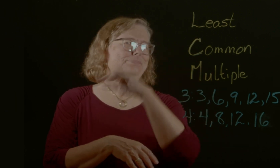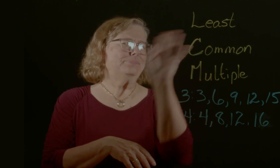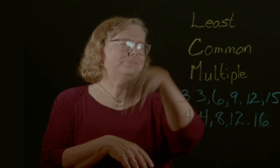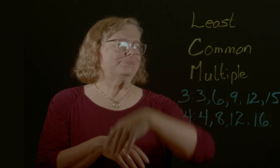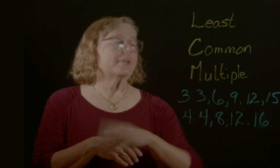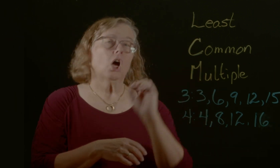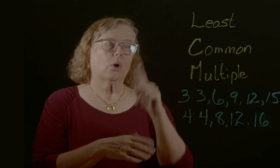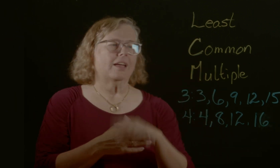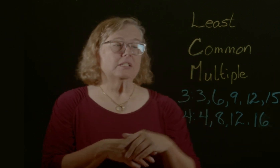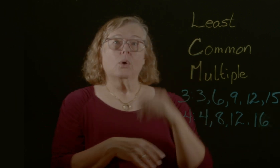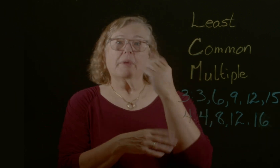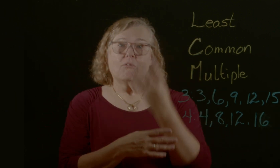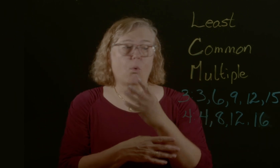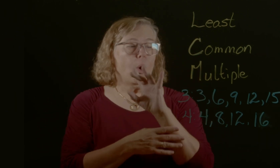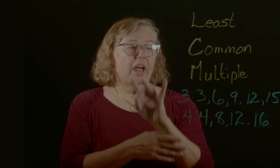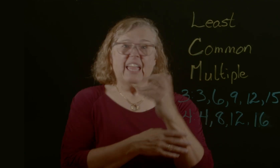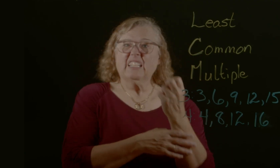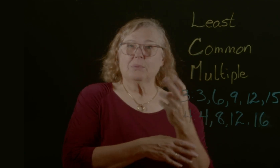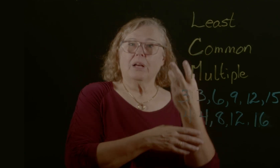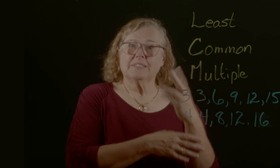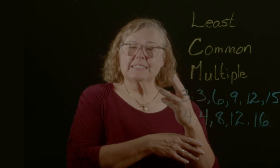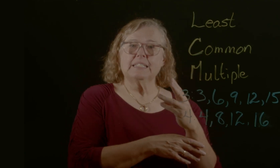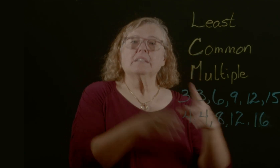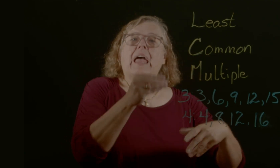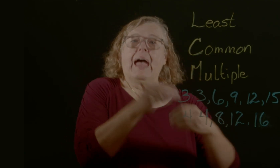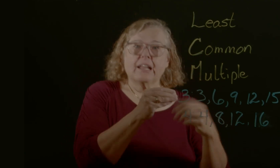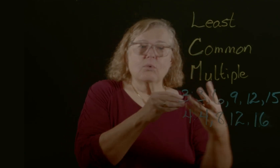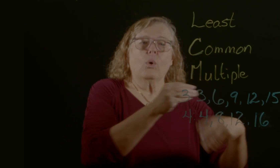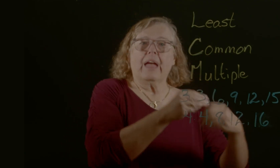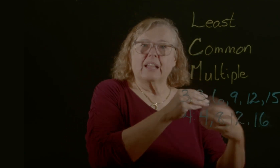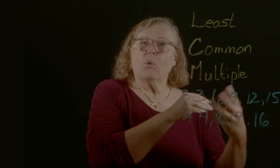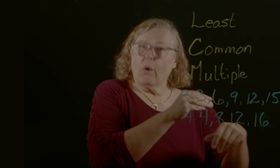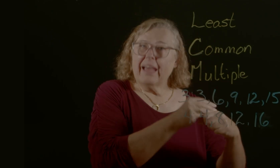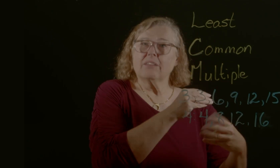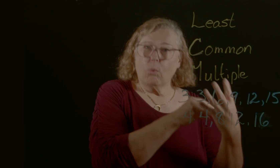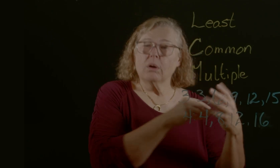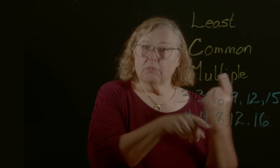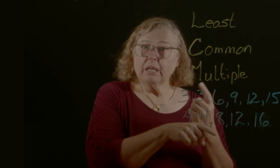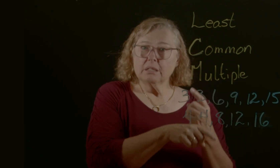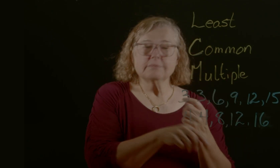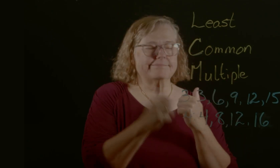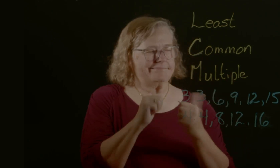All right, moving on. 4, 8, 12, 16. We're adding 4 each time, right? All right, good